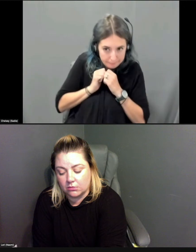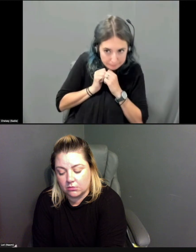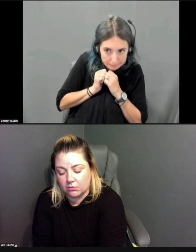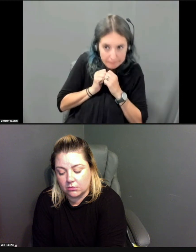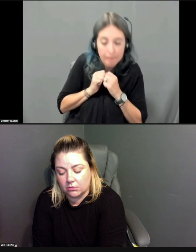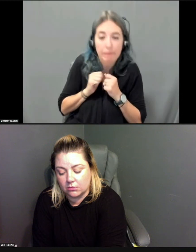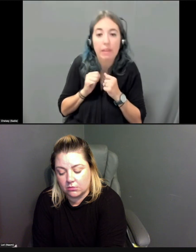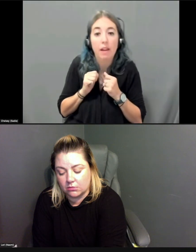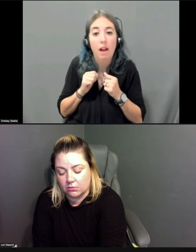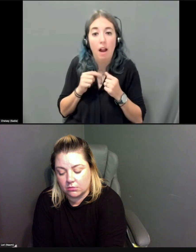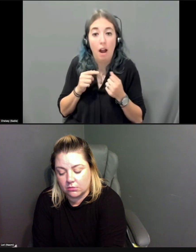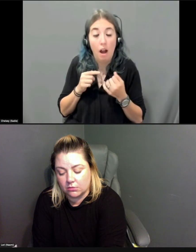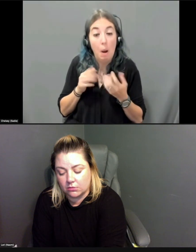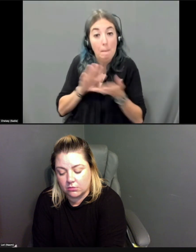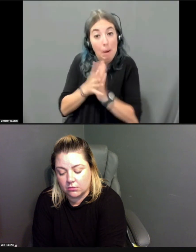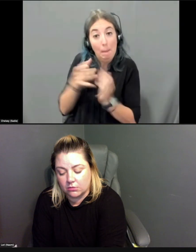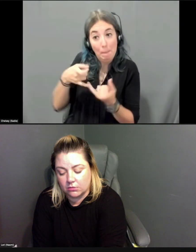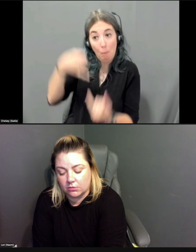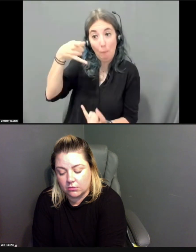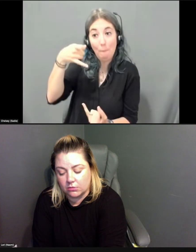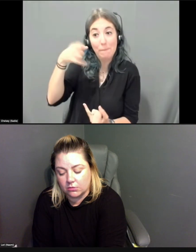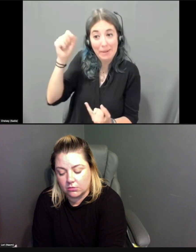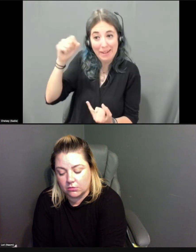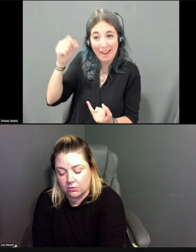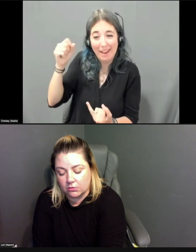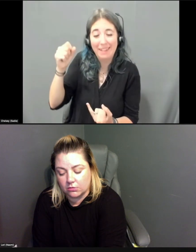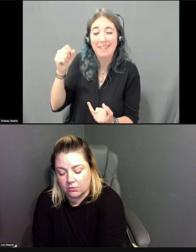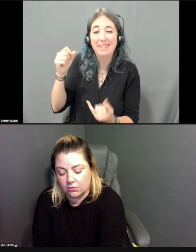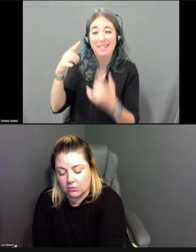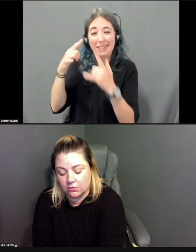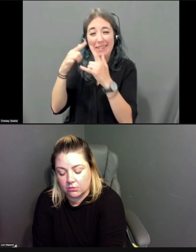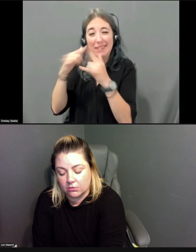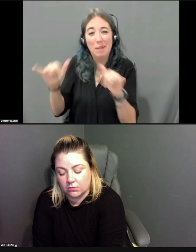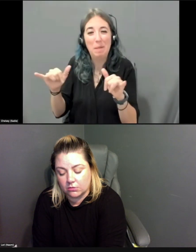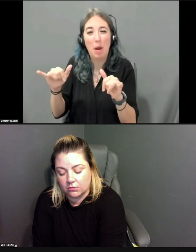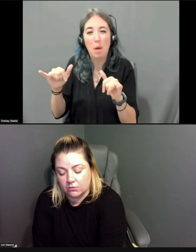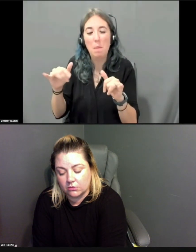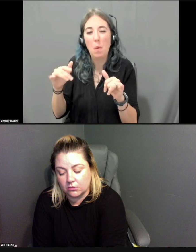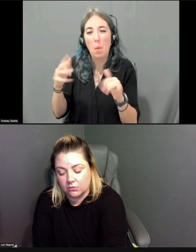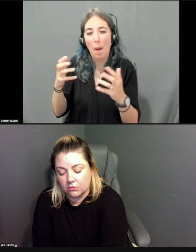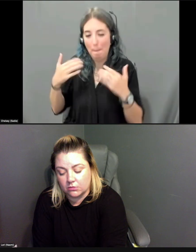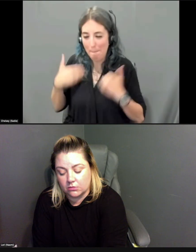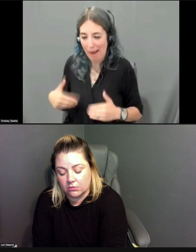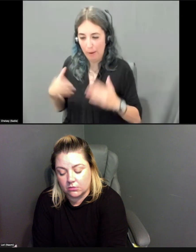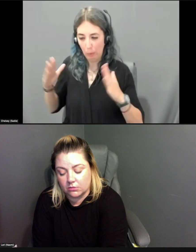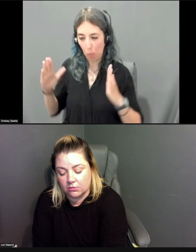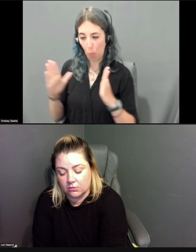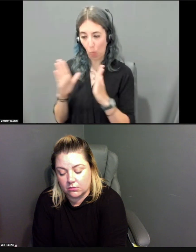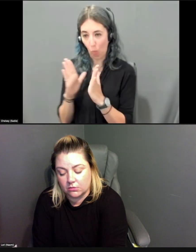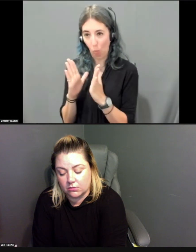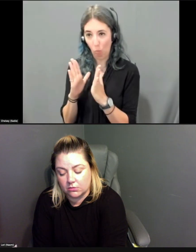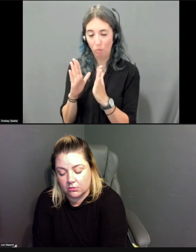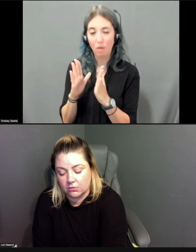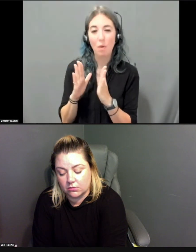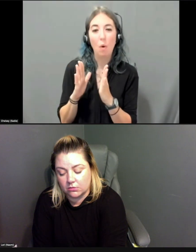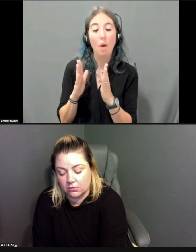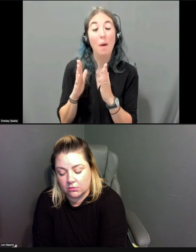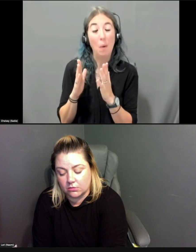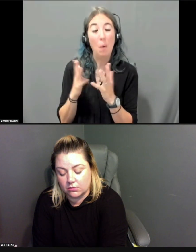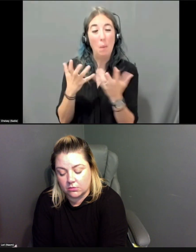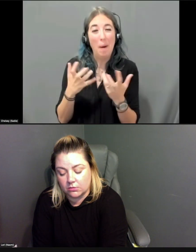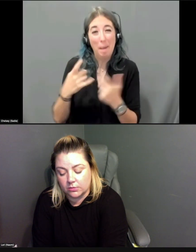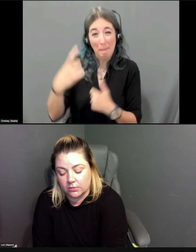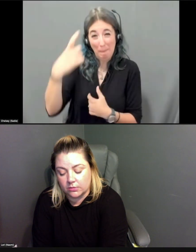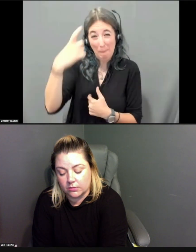for shrinking everything else about ourselves, like our minds and our ability to critically